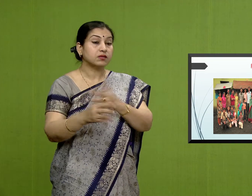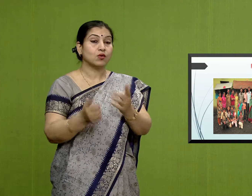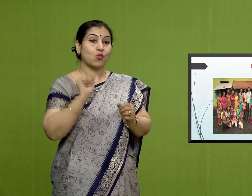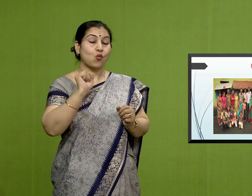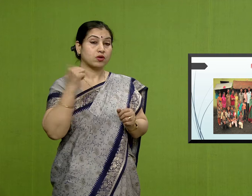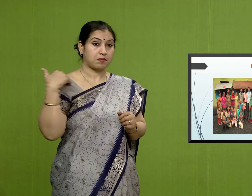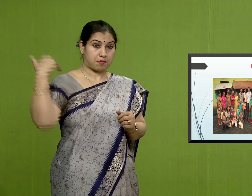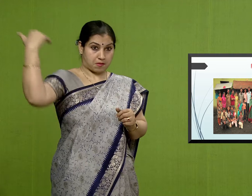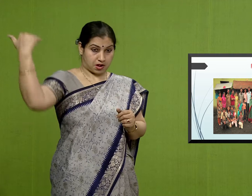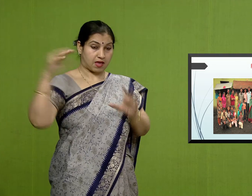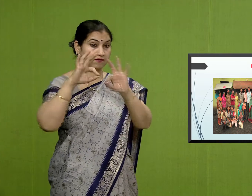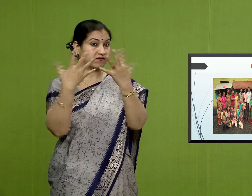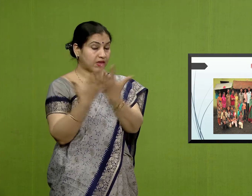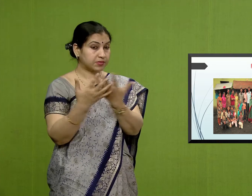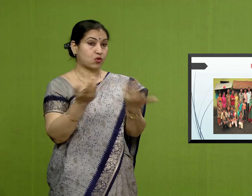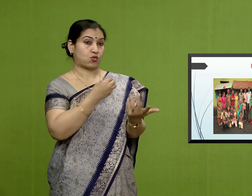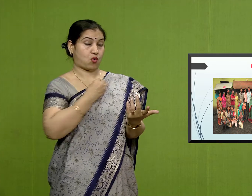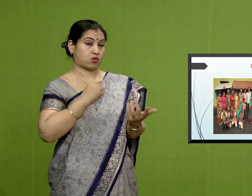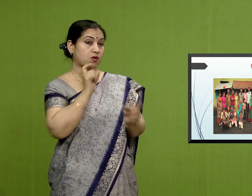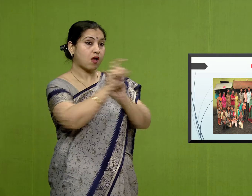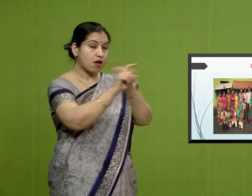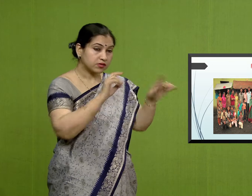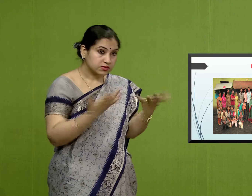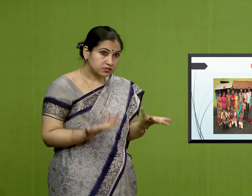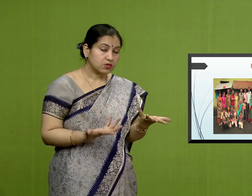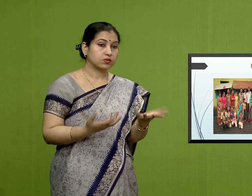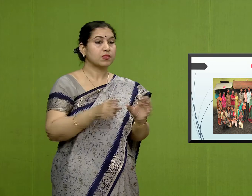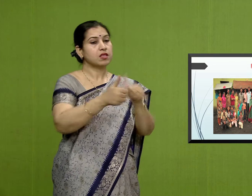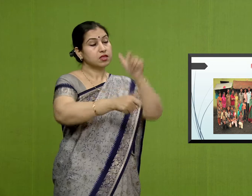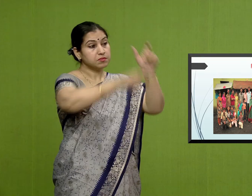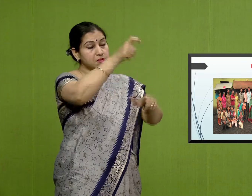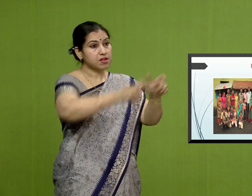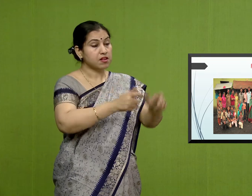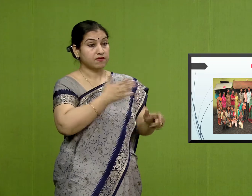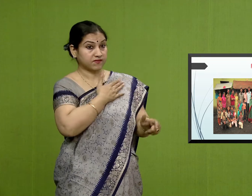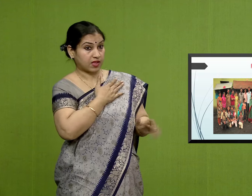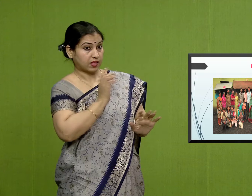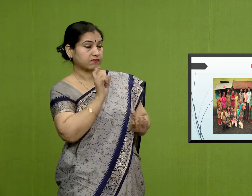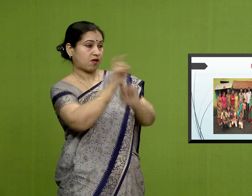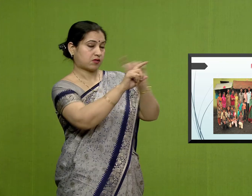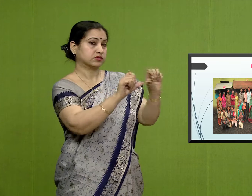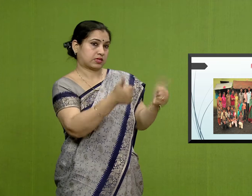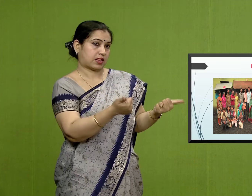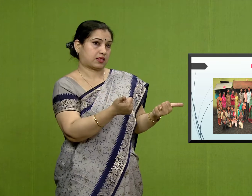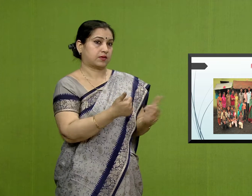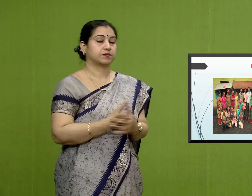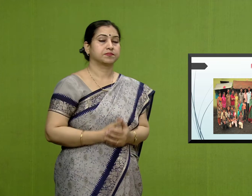members, doctors, and other trustworthy people in this